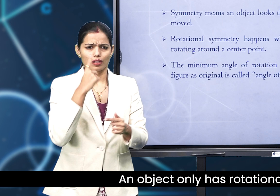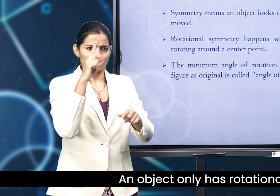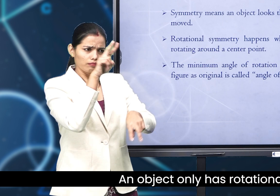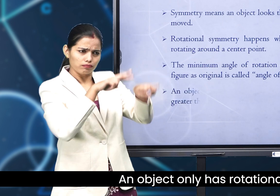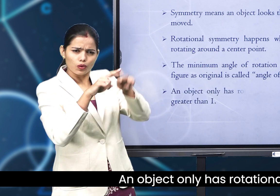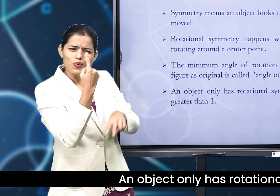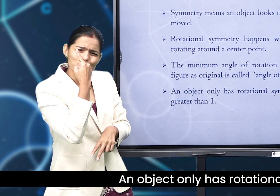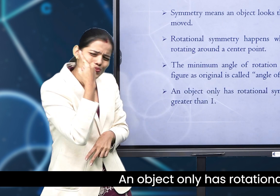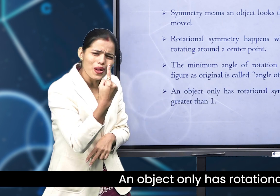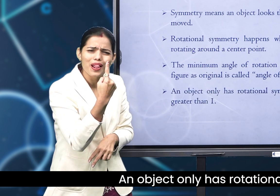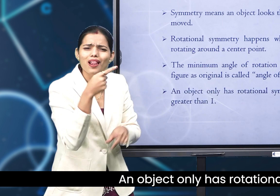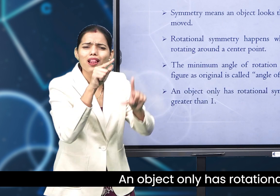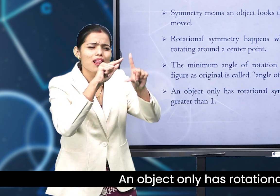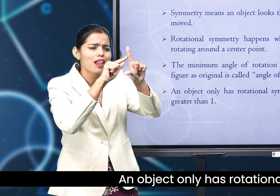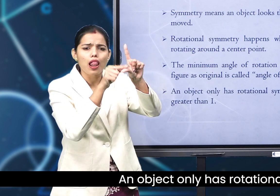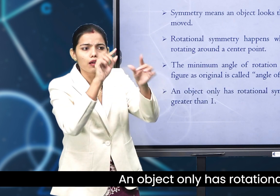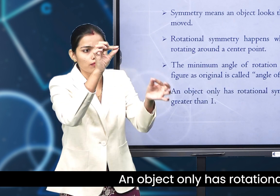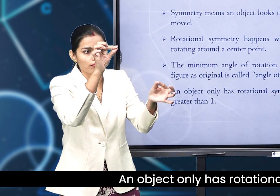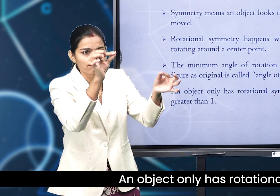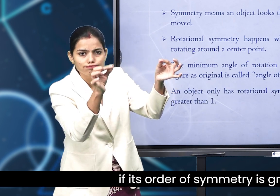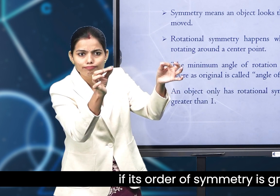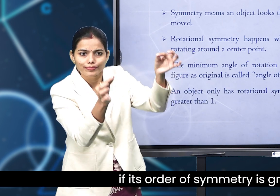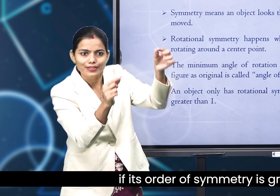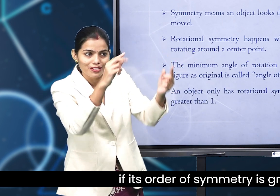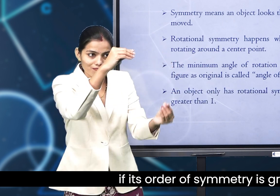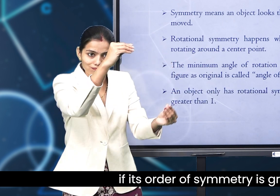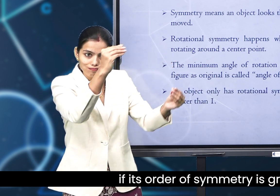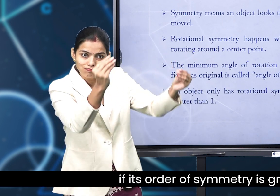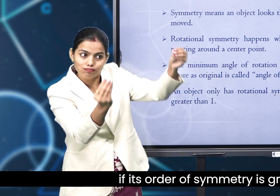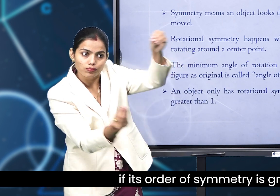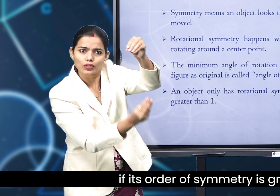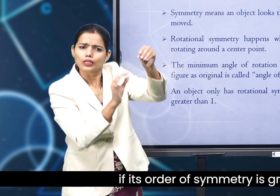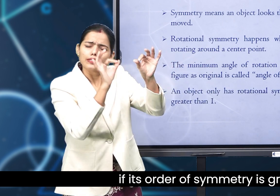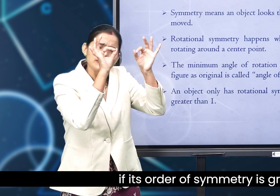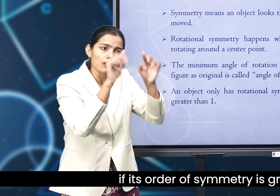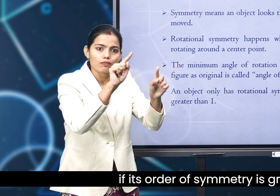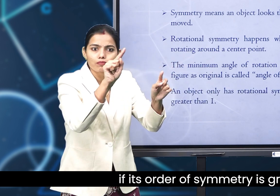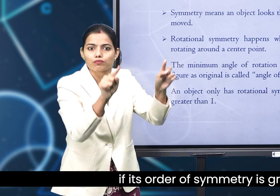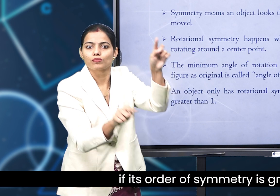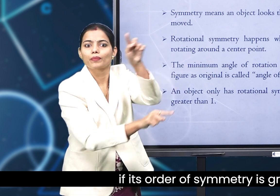An object only has rotational symmetry if its order of symmetry is greater than 1.